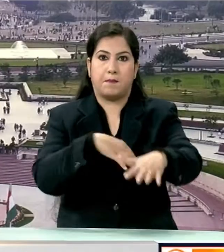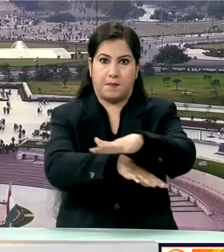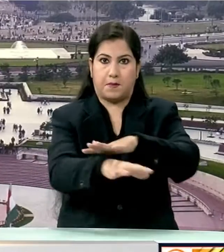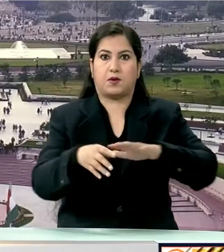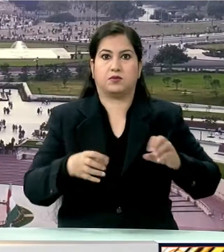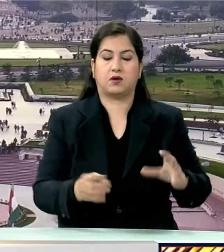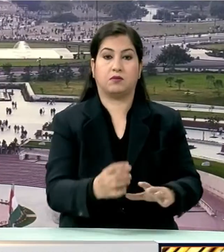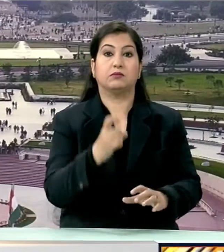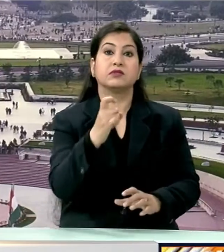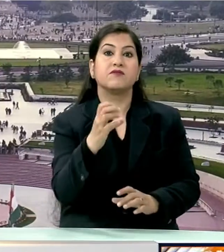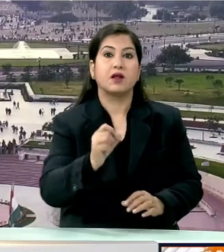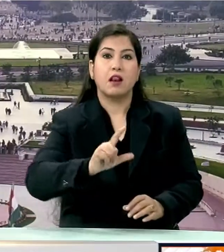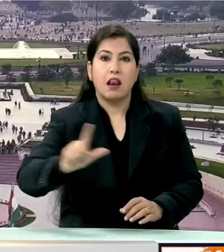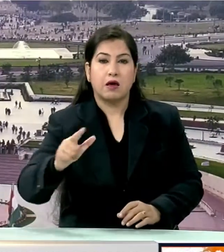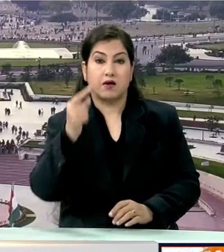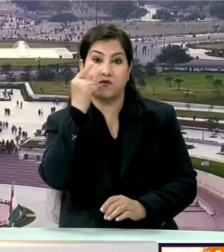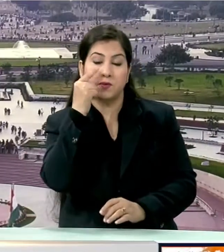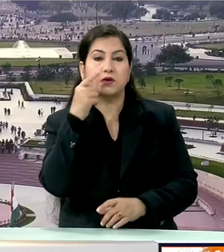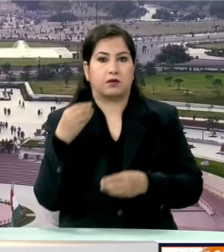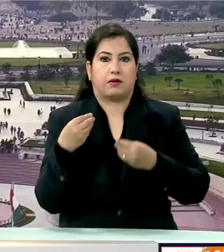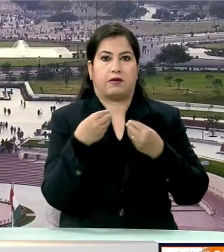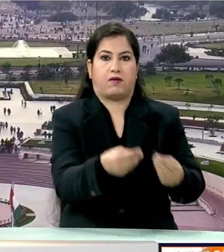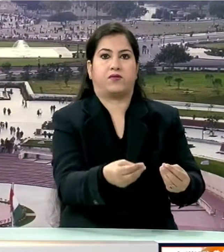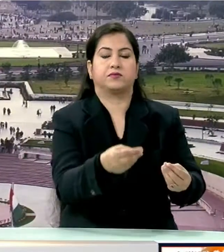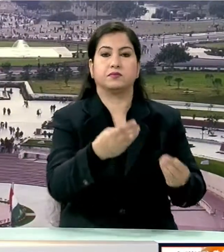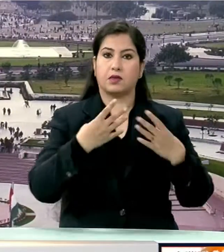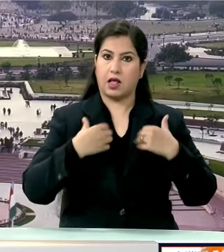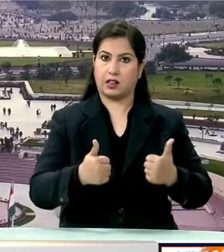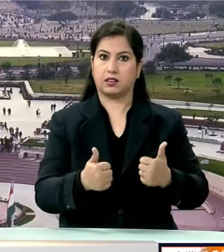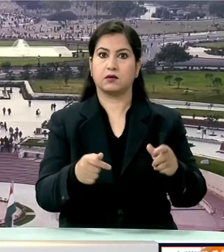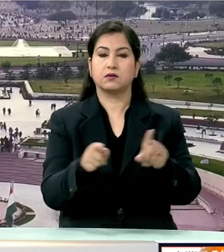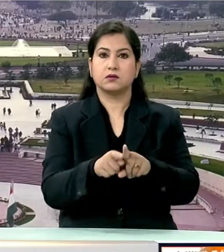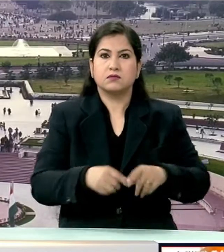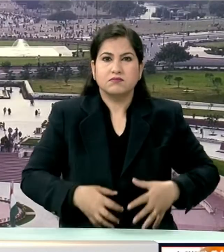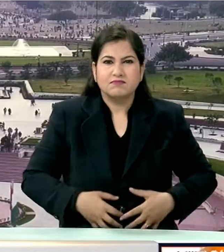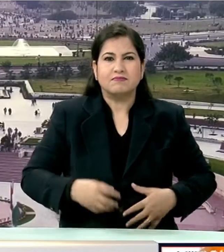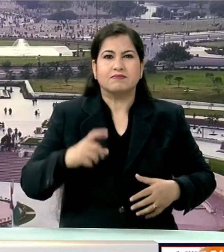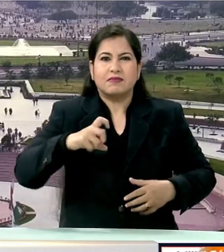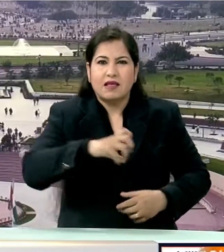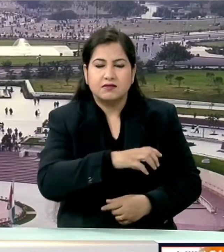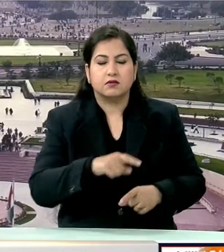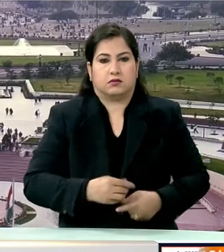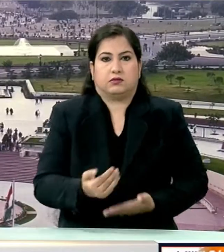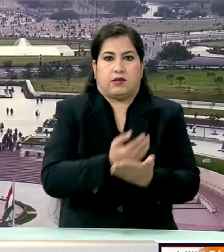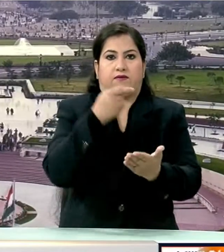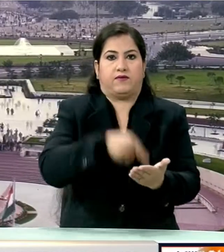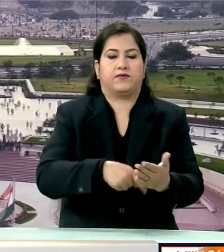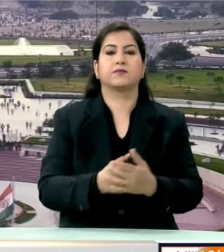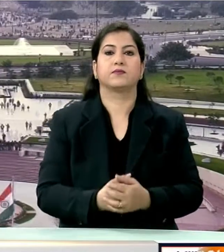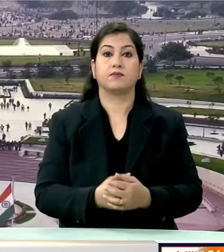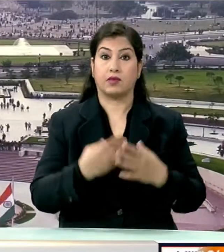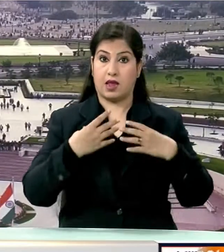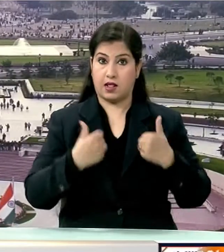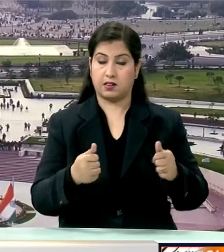Yojana, nearly 70 lakh women were provided help for the cure of cervical cancer. Health and